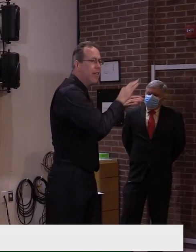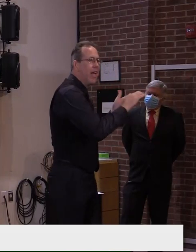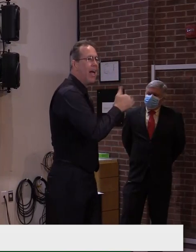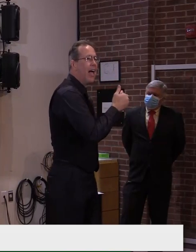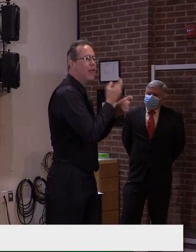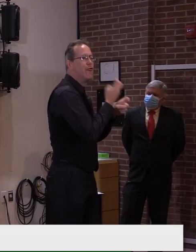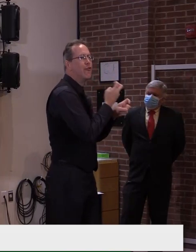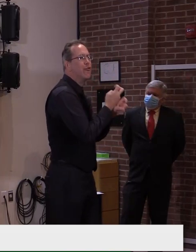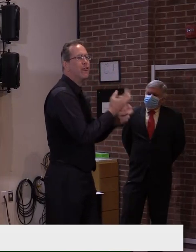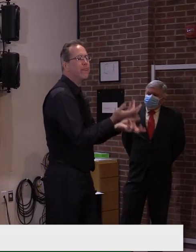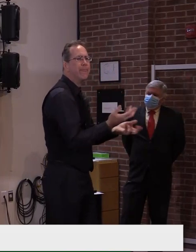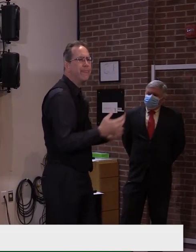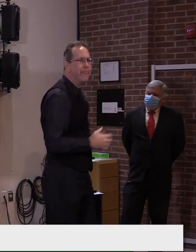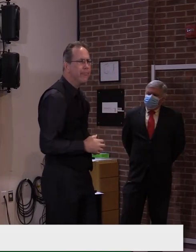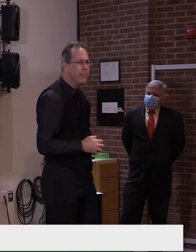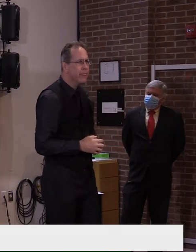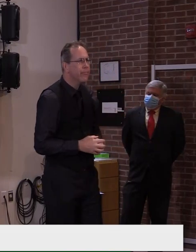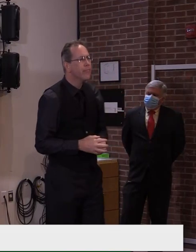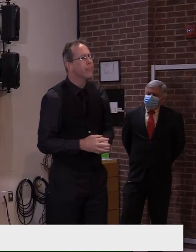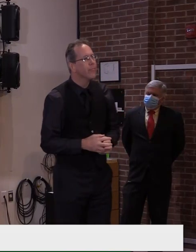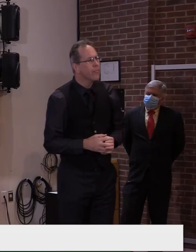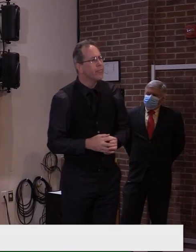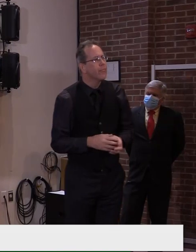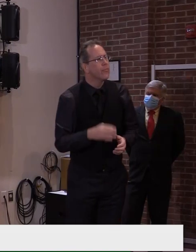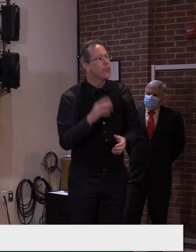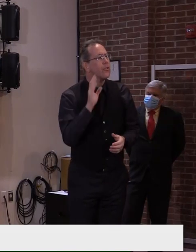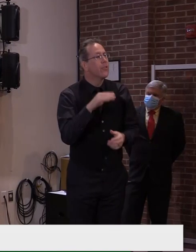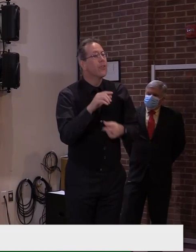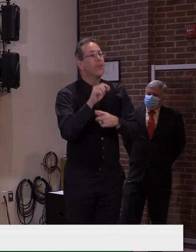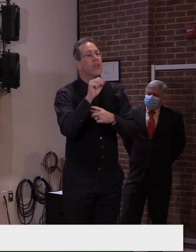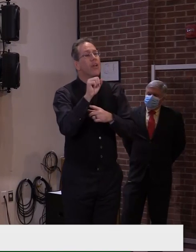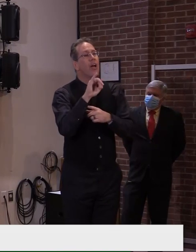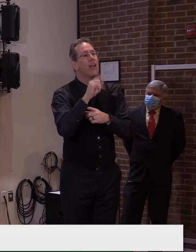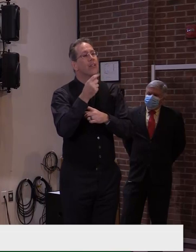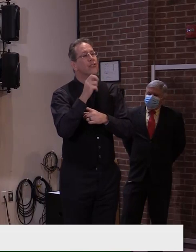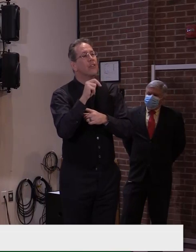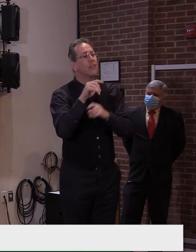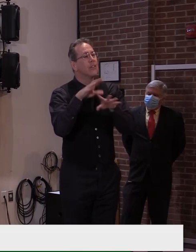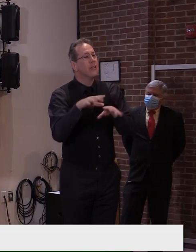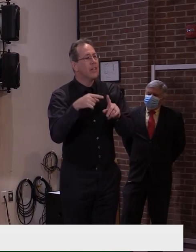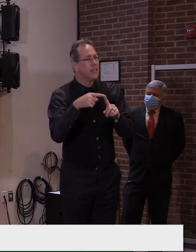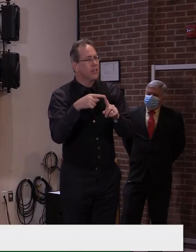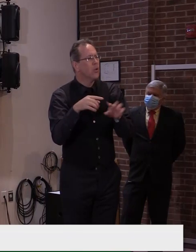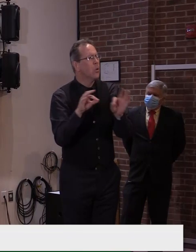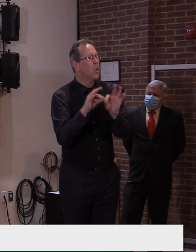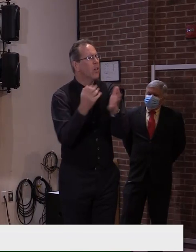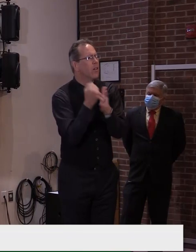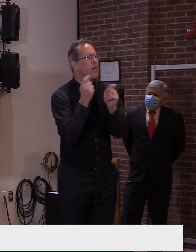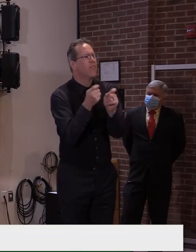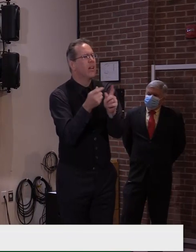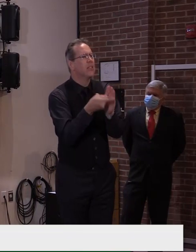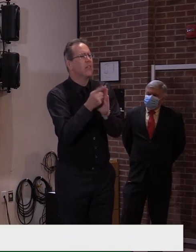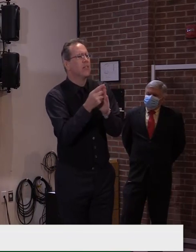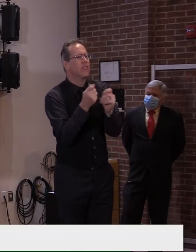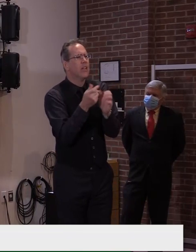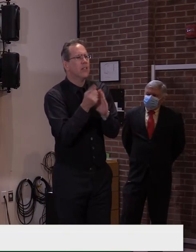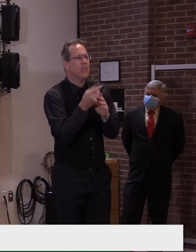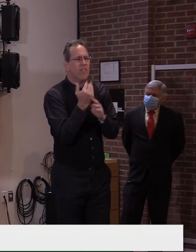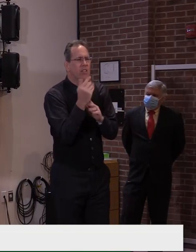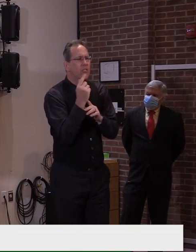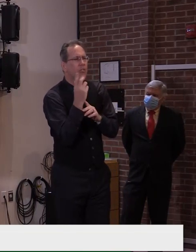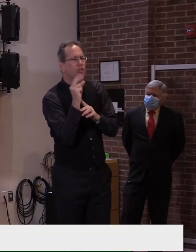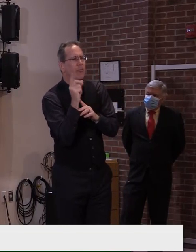I think, instrumental in containing the virus, but we won't have the data available. We'll continue to